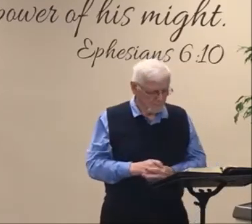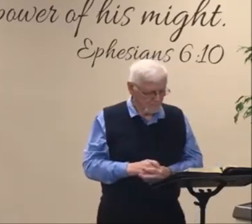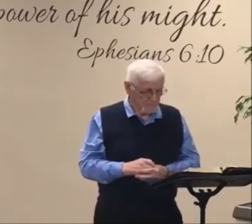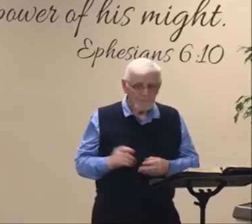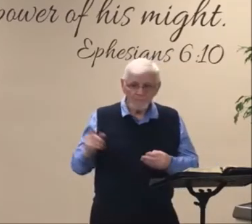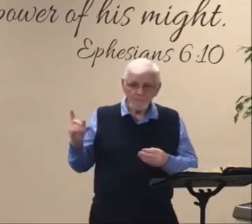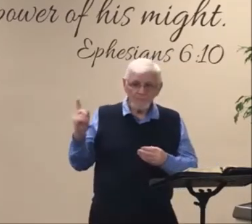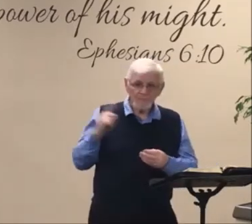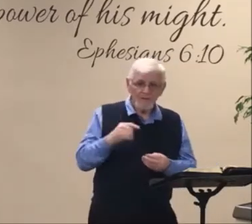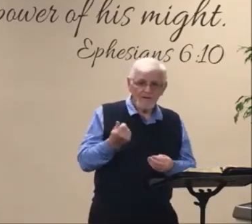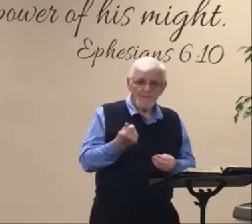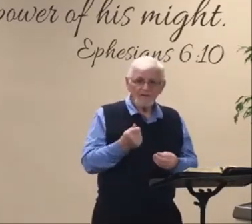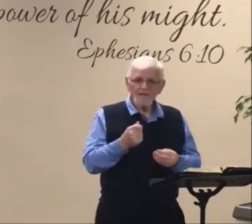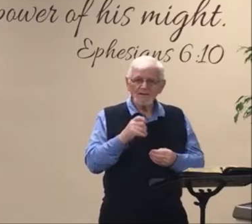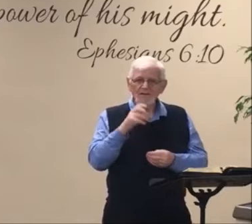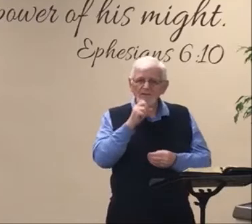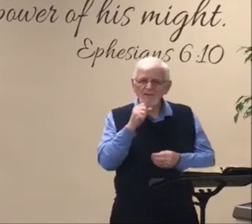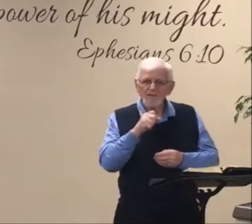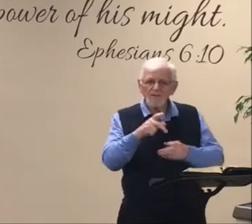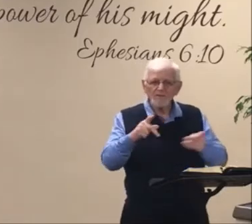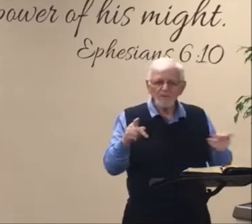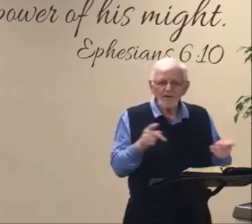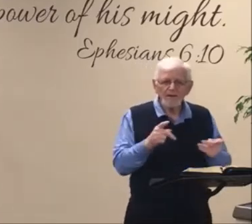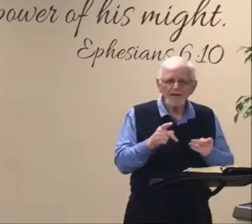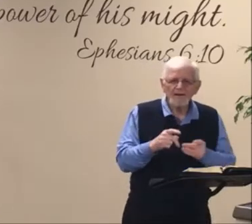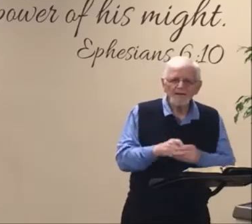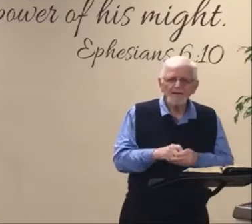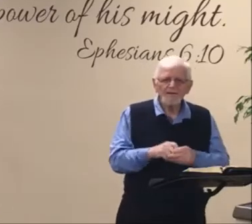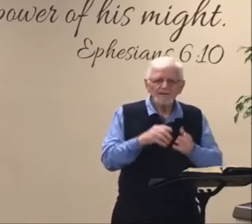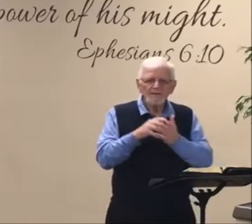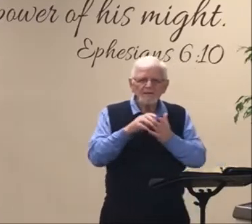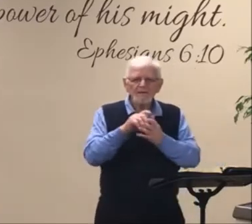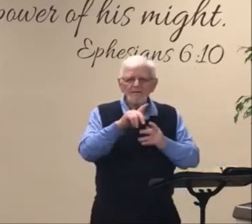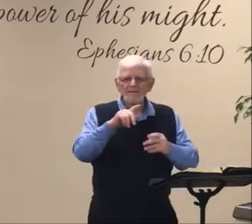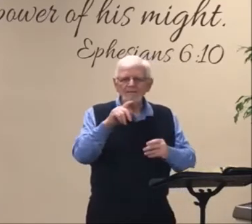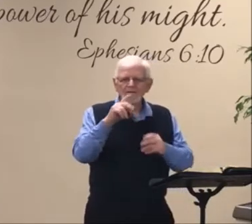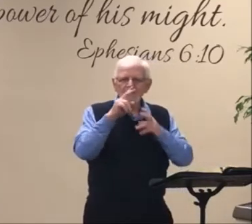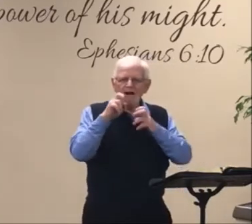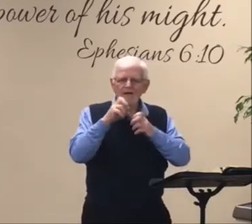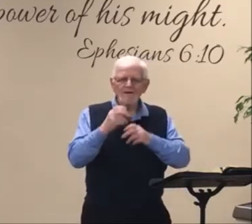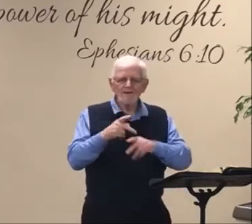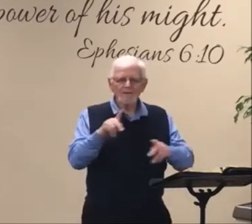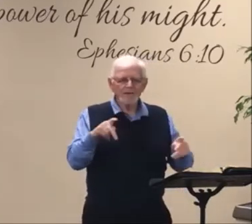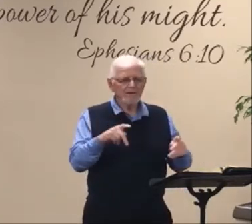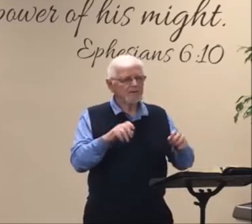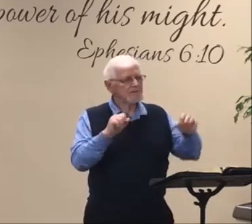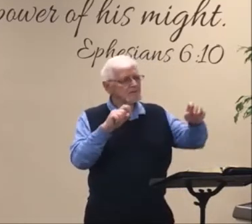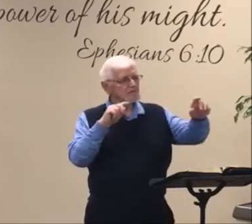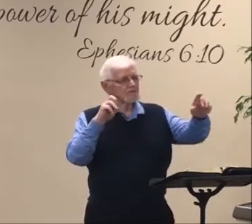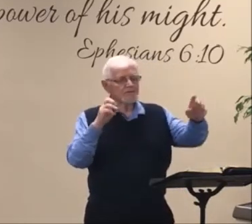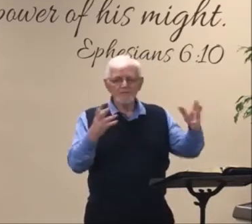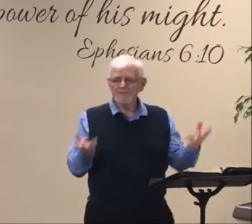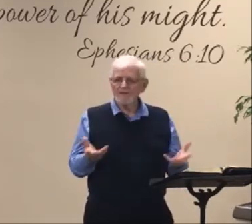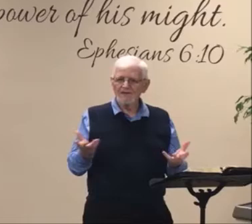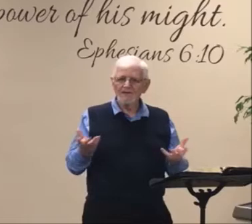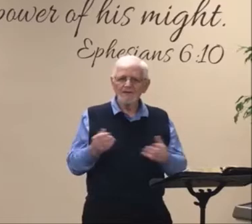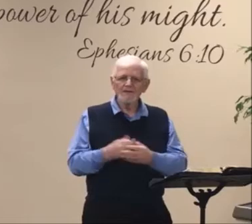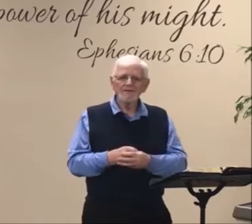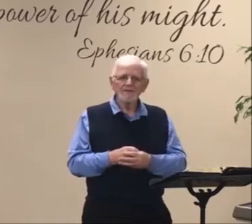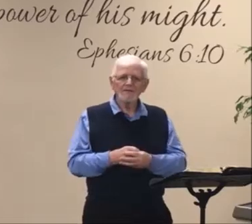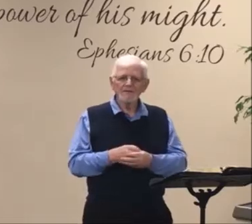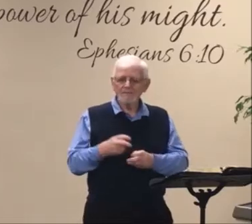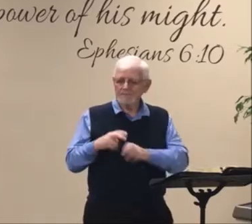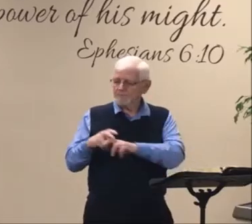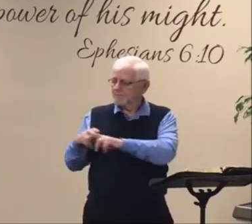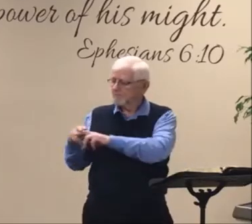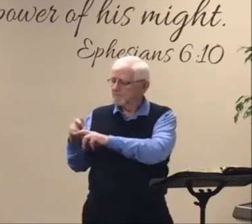come in a little crummy place sometimes. I've been in these little crummy churches where it's just a storefront building. And you get there and there's some folding chairs